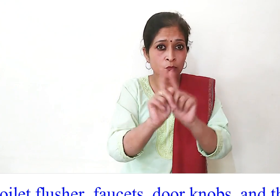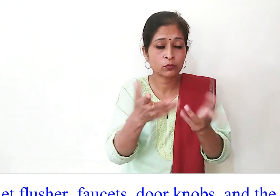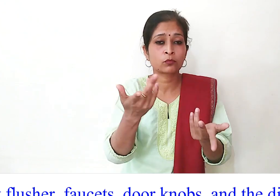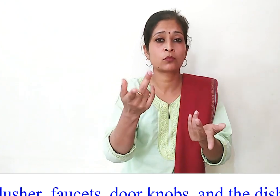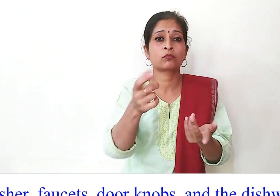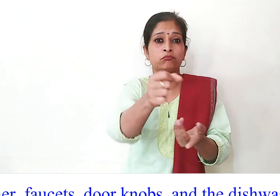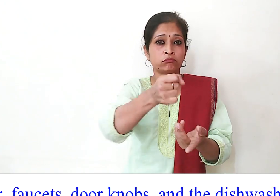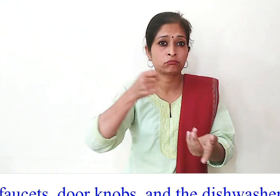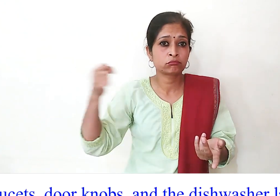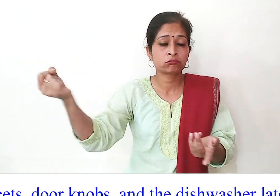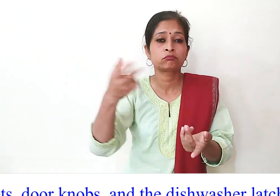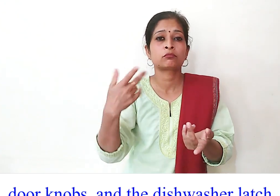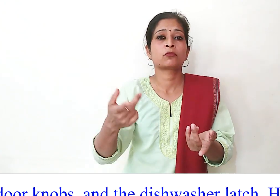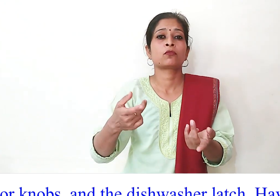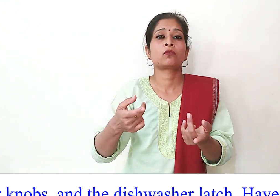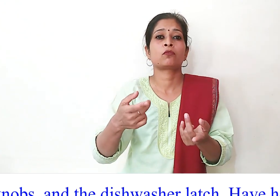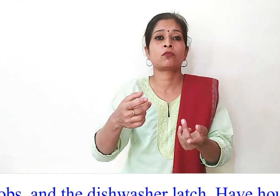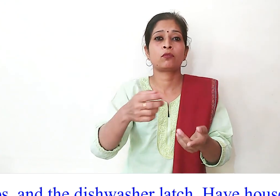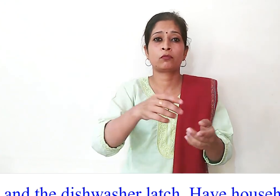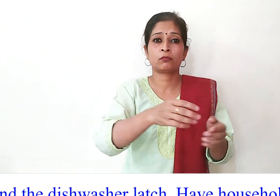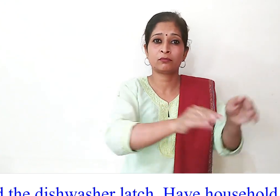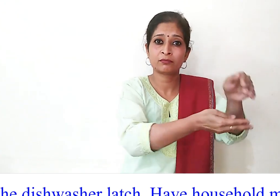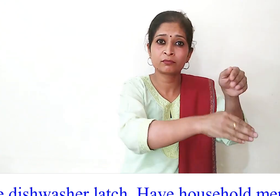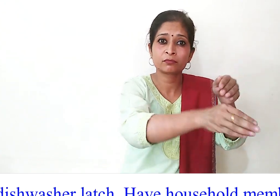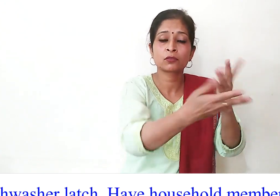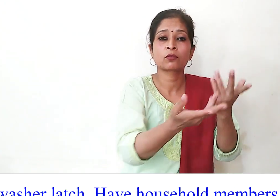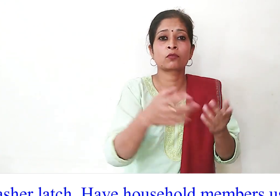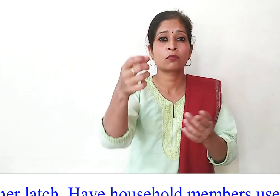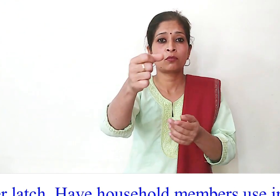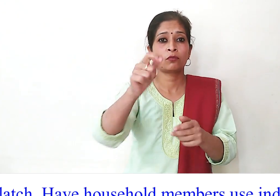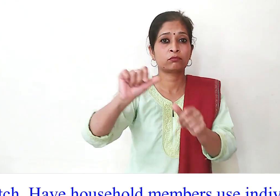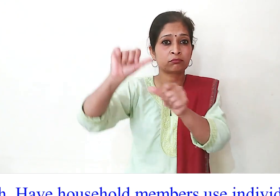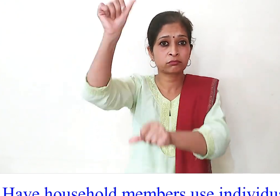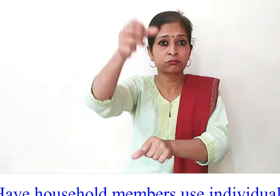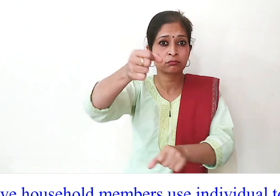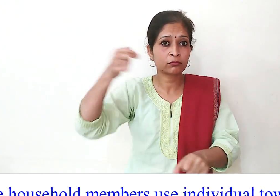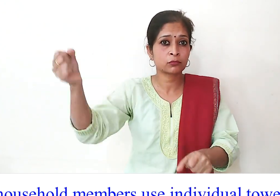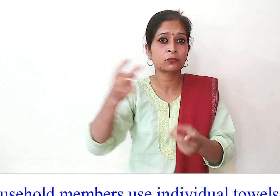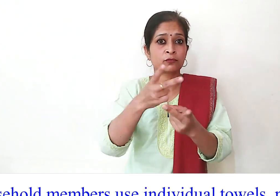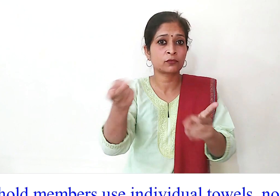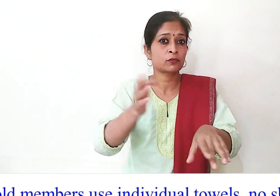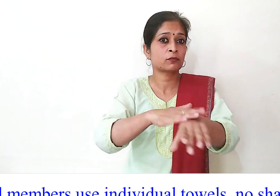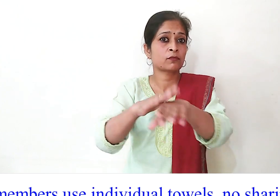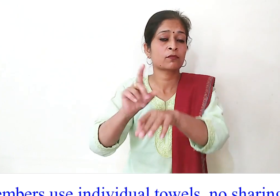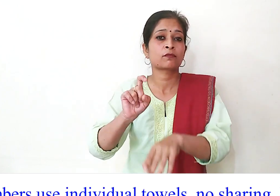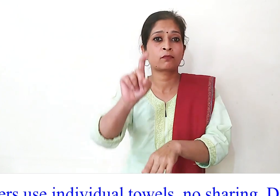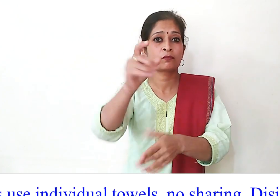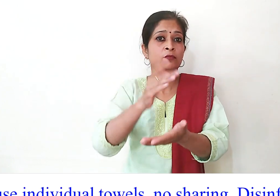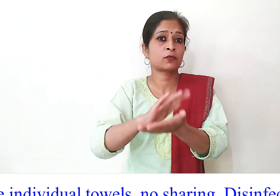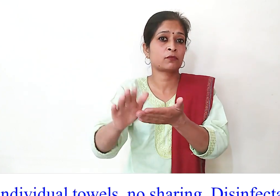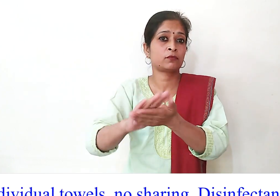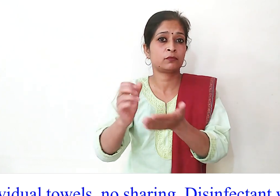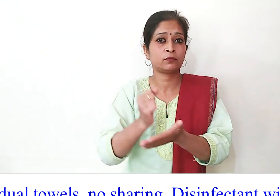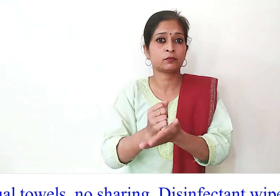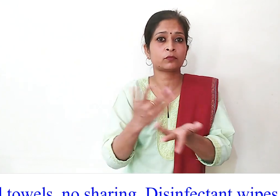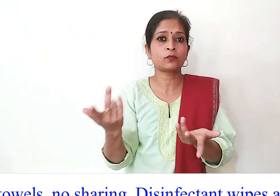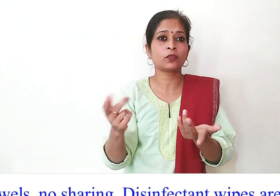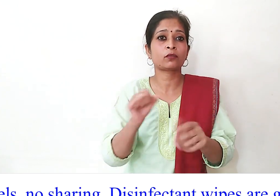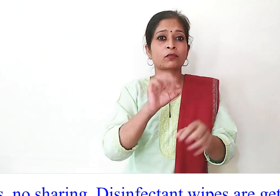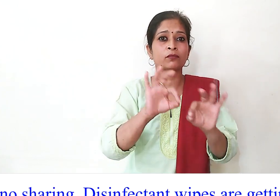the dishwasher latch. Have household members use individual towels. No sharing. Disinfectant wipes